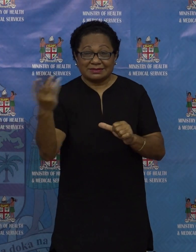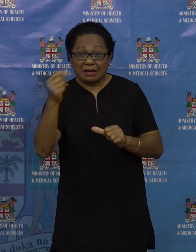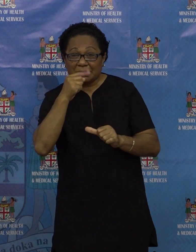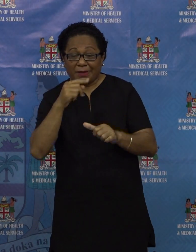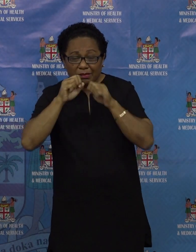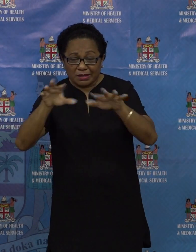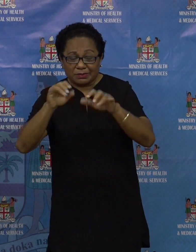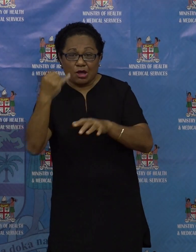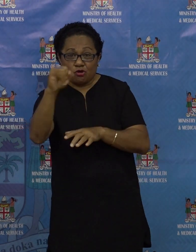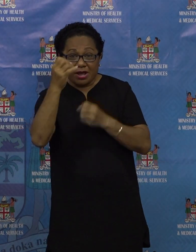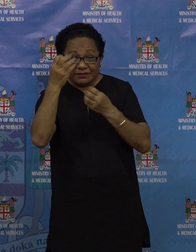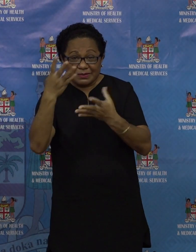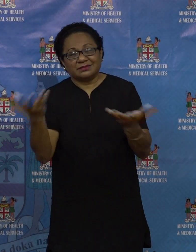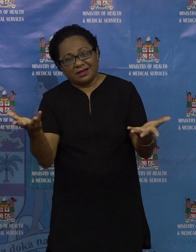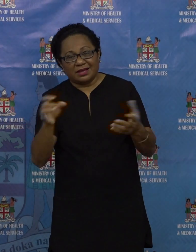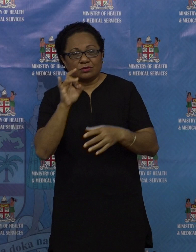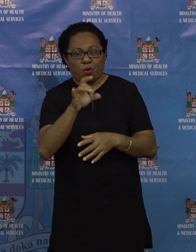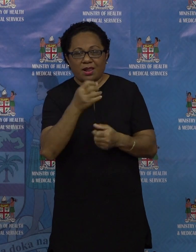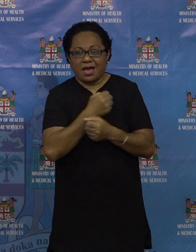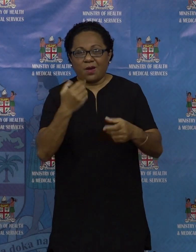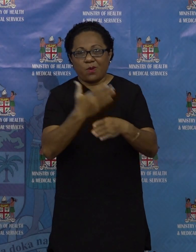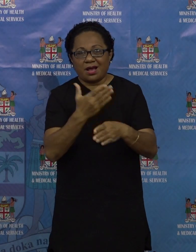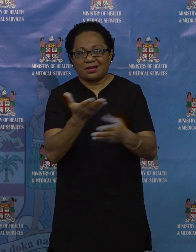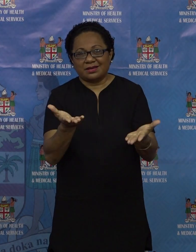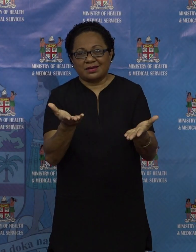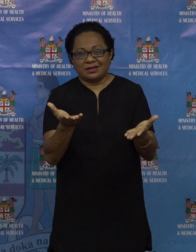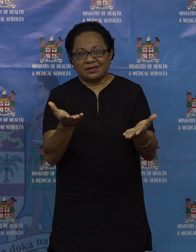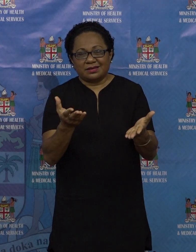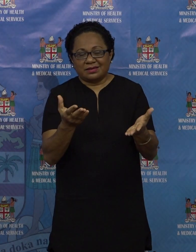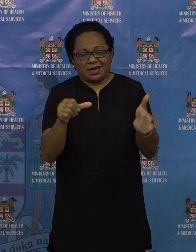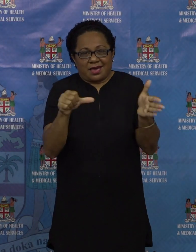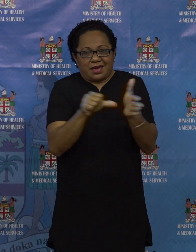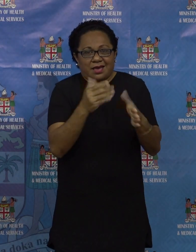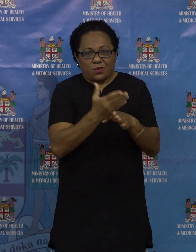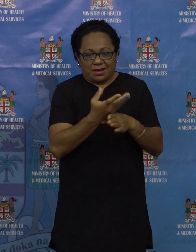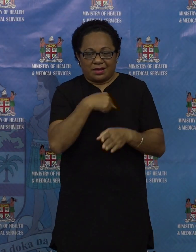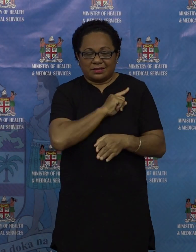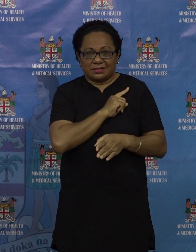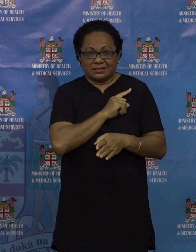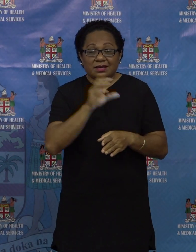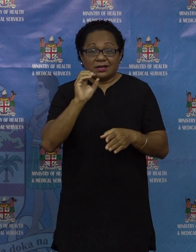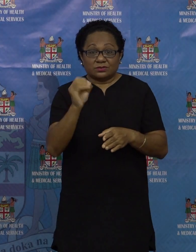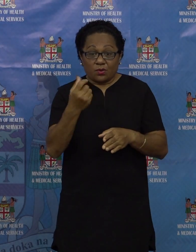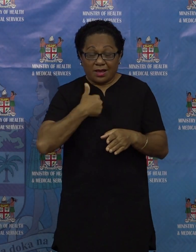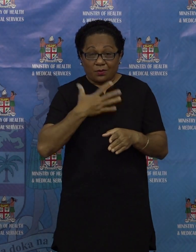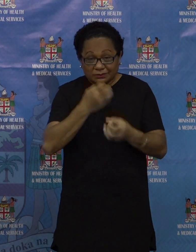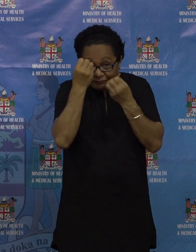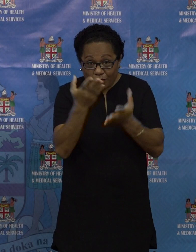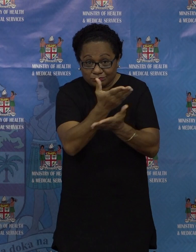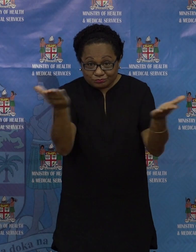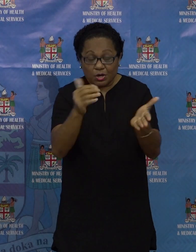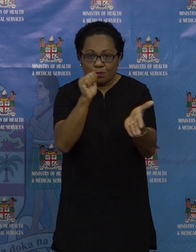communities. So I want to start by explaining the facts about the current situation and this Delta variant.